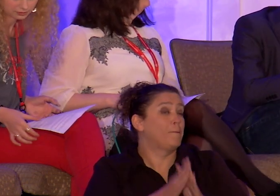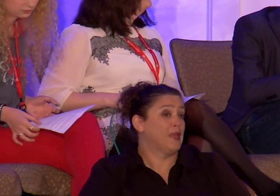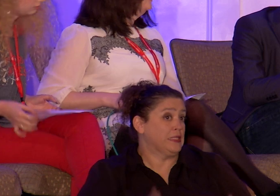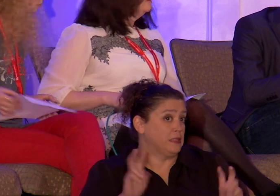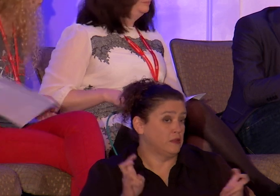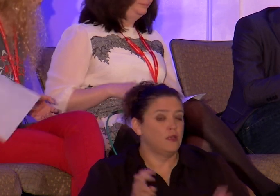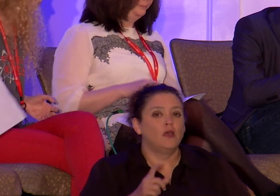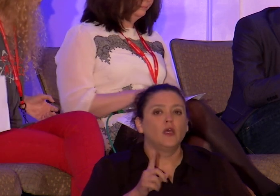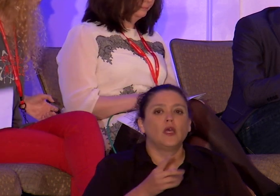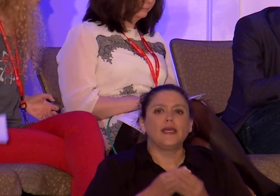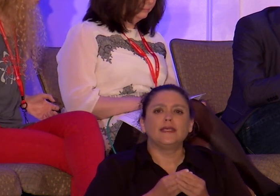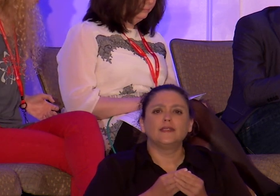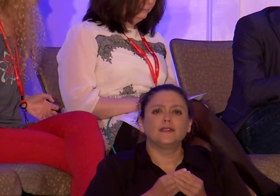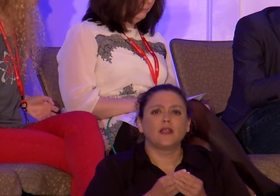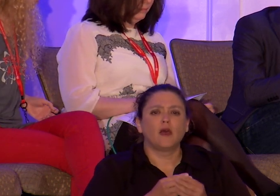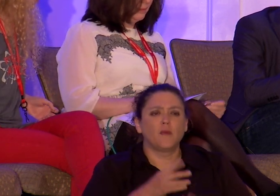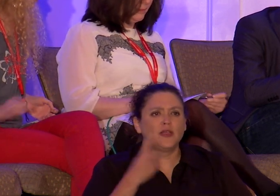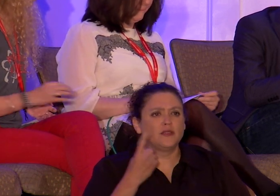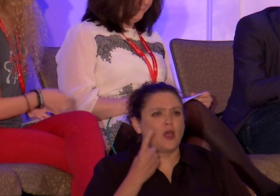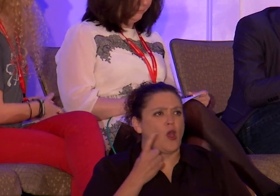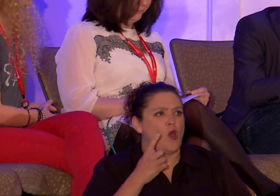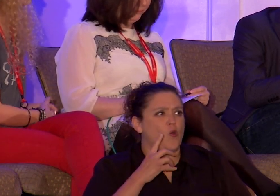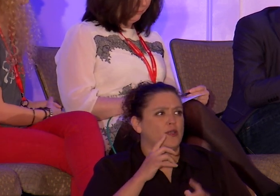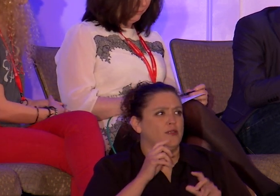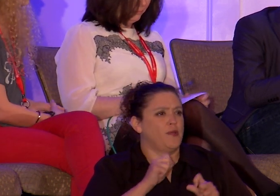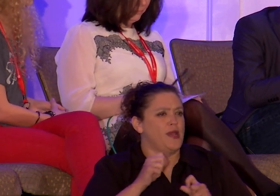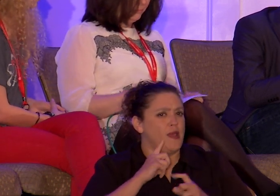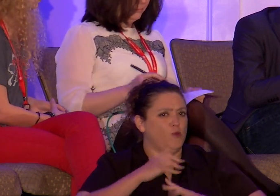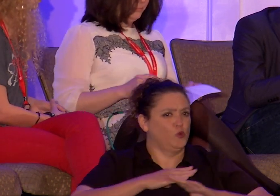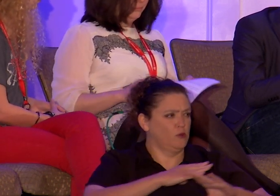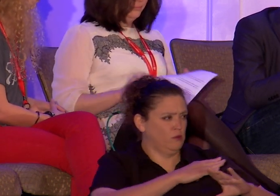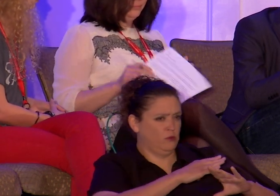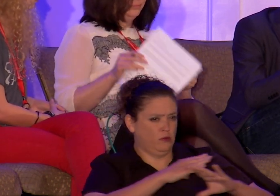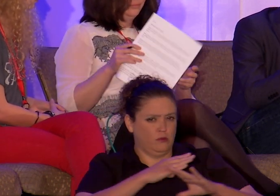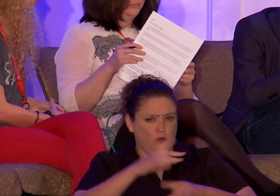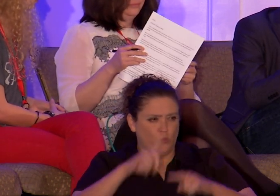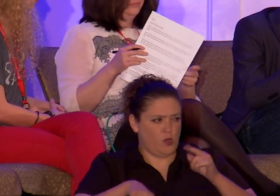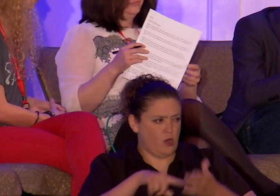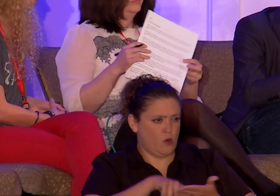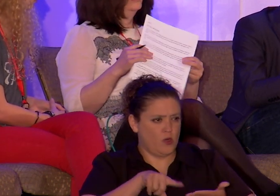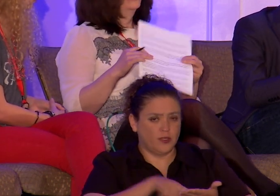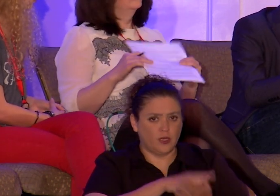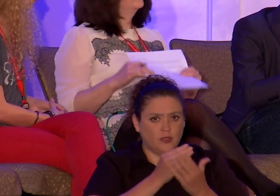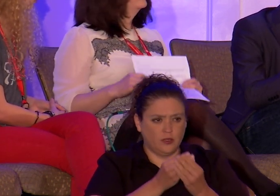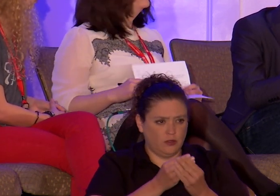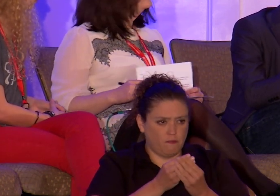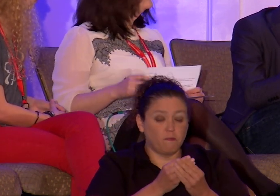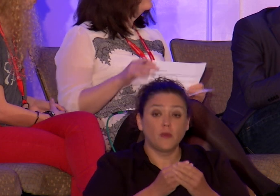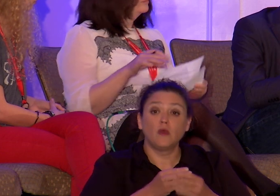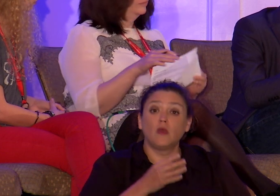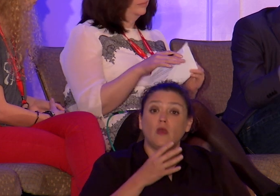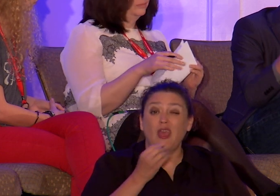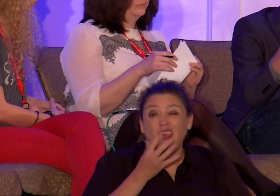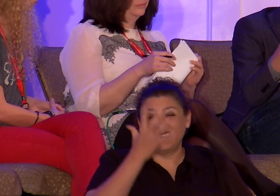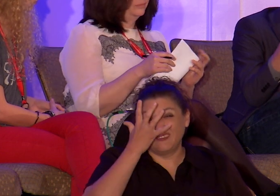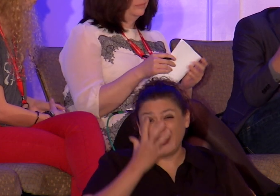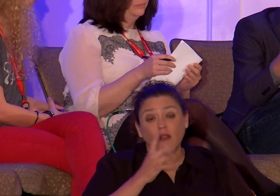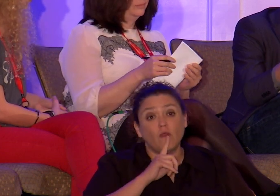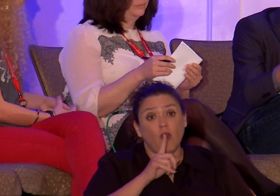Islam has always been immune and sheltered itself from criticism. And unfortunately, there are